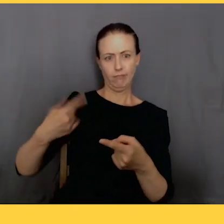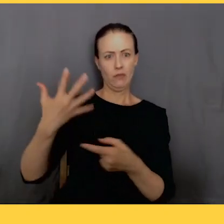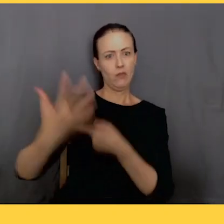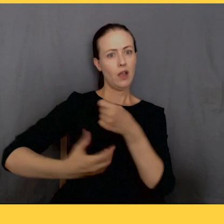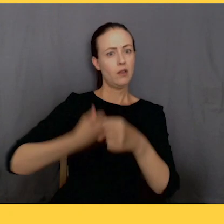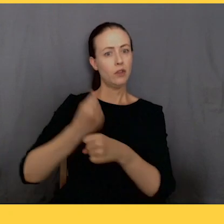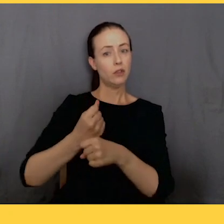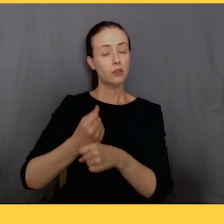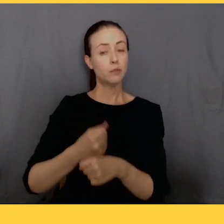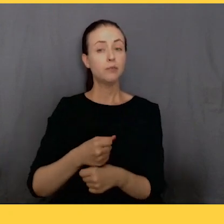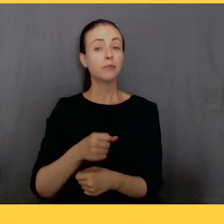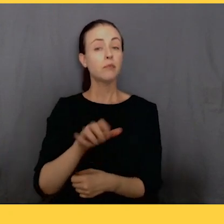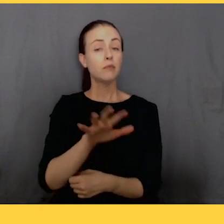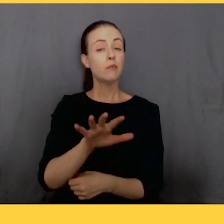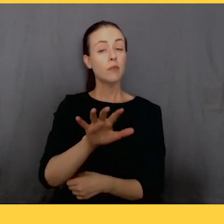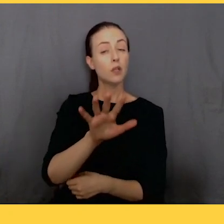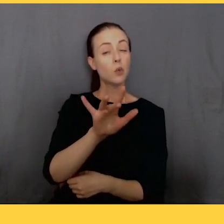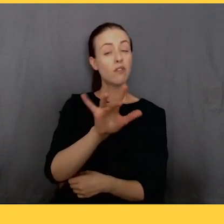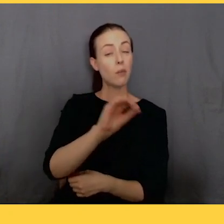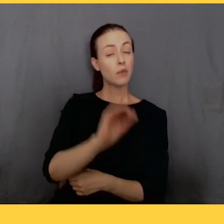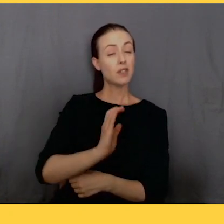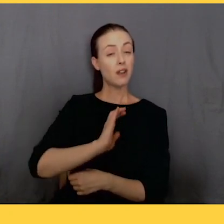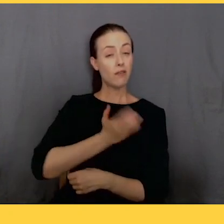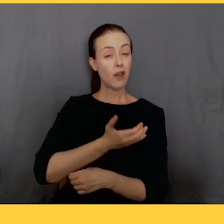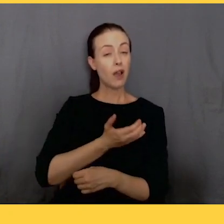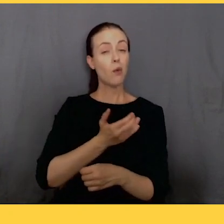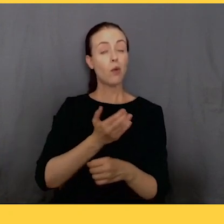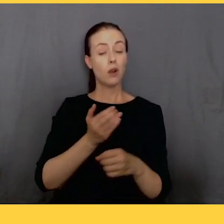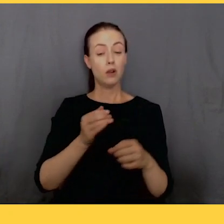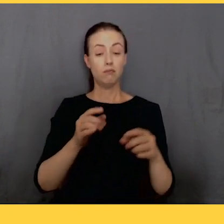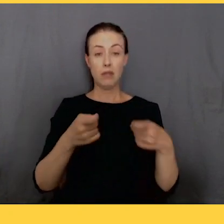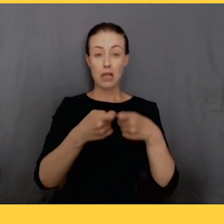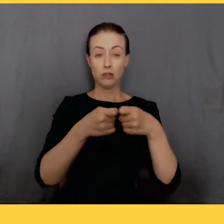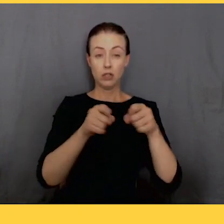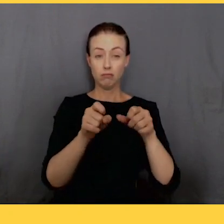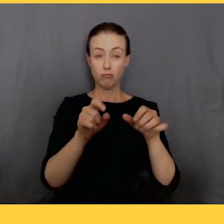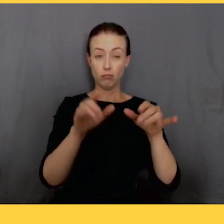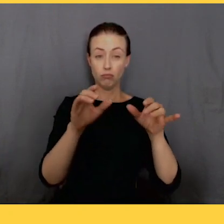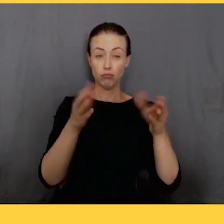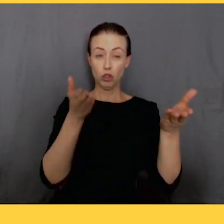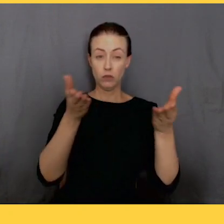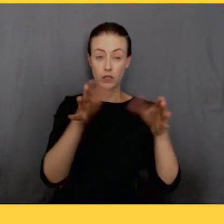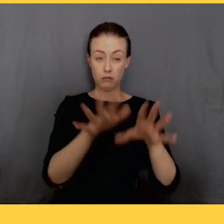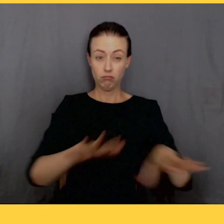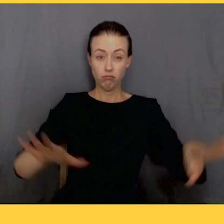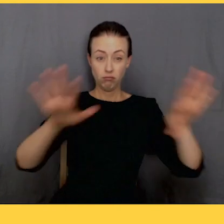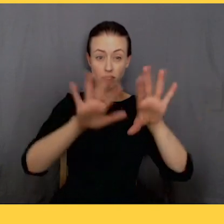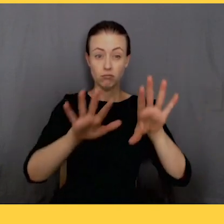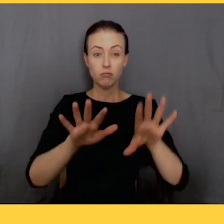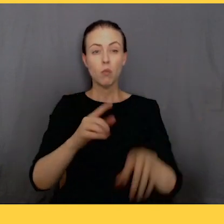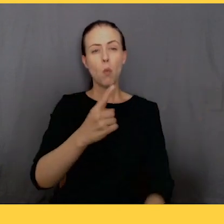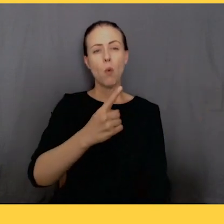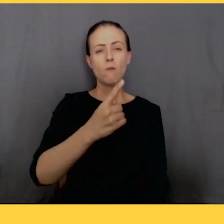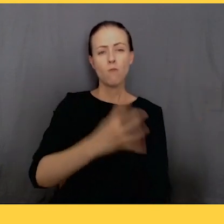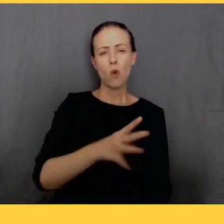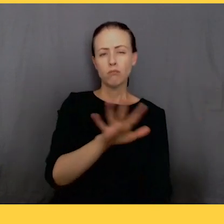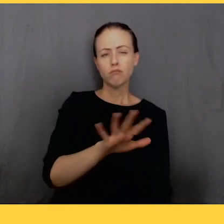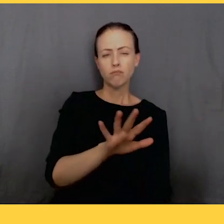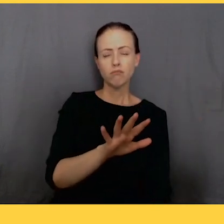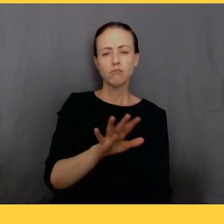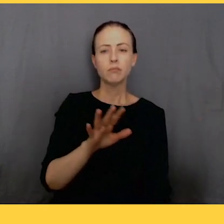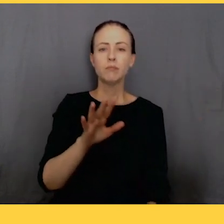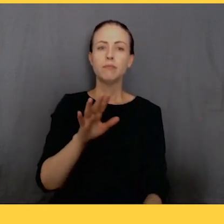as determined by the California Public Utility Commission's fire map rulemaking process that included a variety